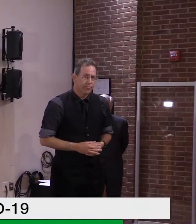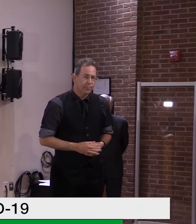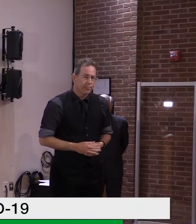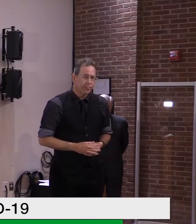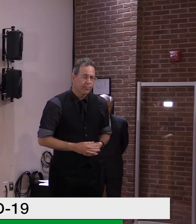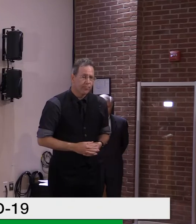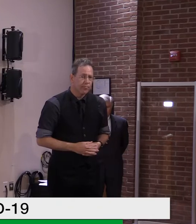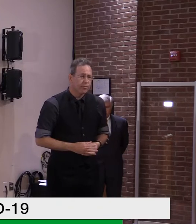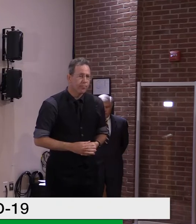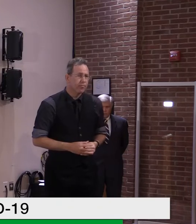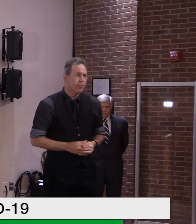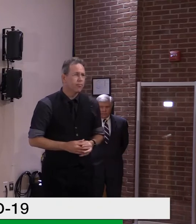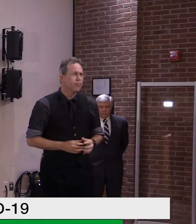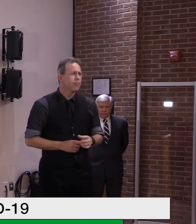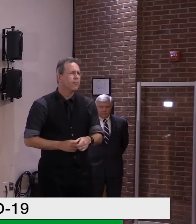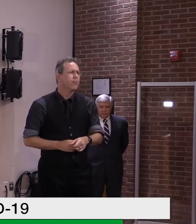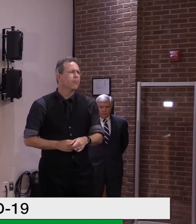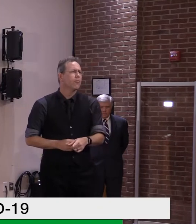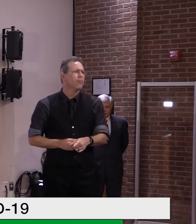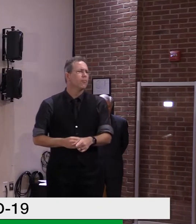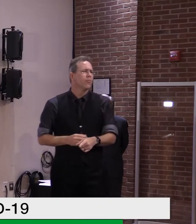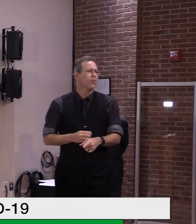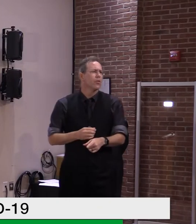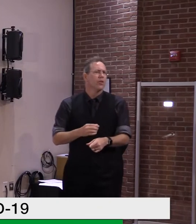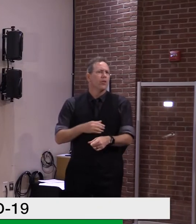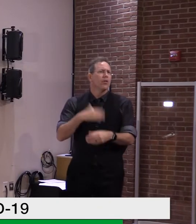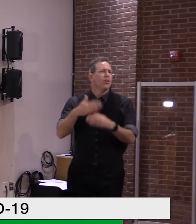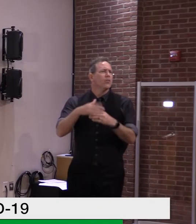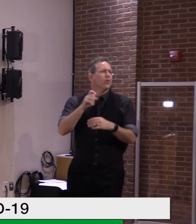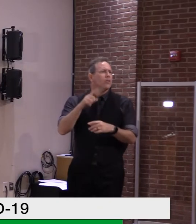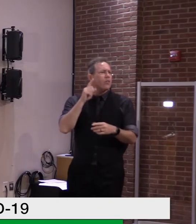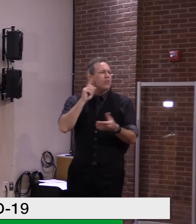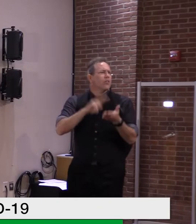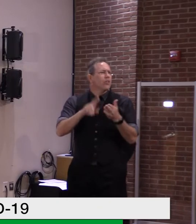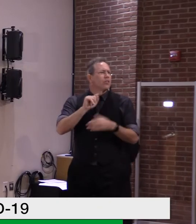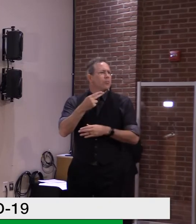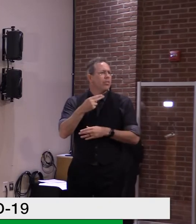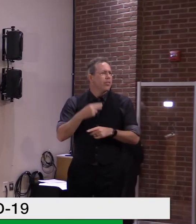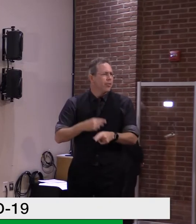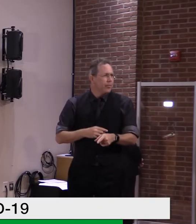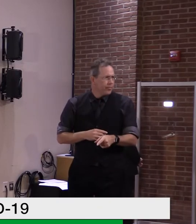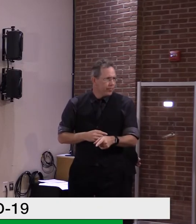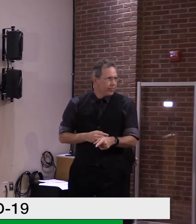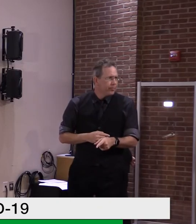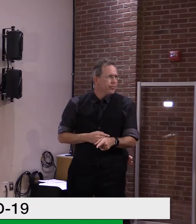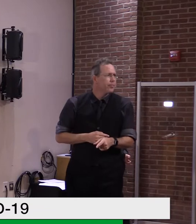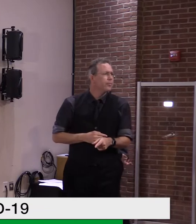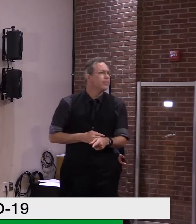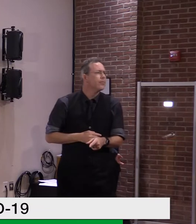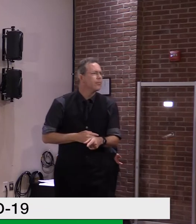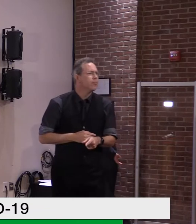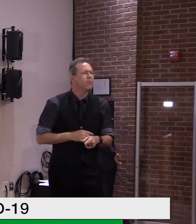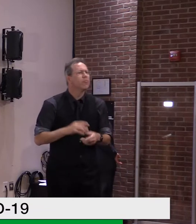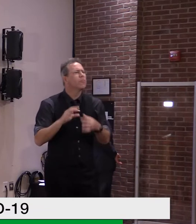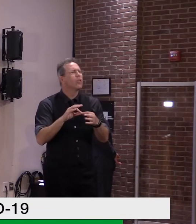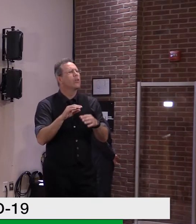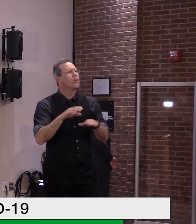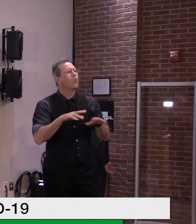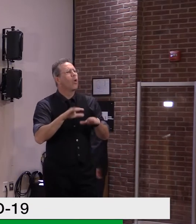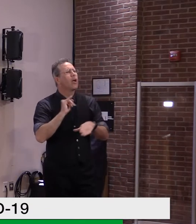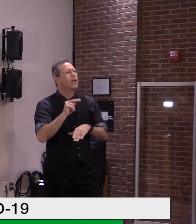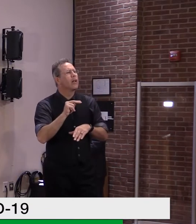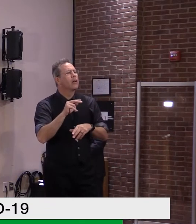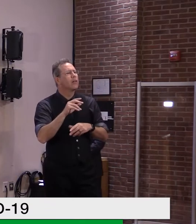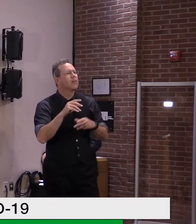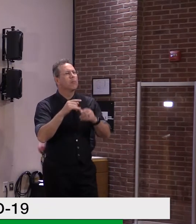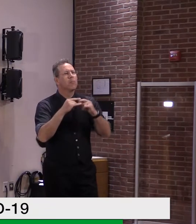Great, thank you. And then I had a question for Secretary Smith as well, just about the walk-in clinics. You know, as the weeks have gone on, the types